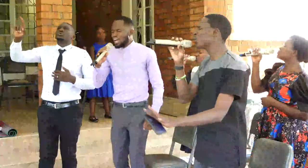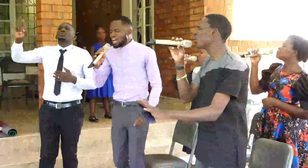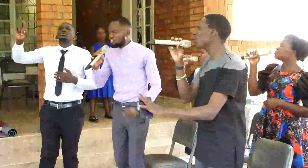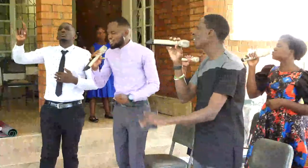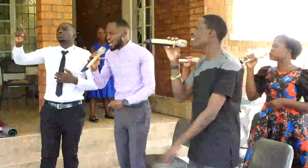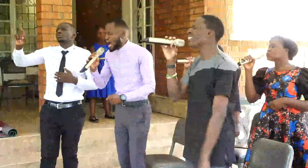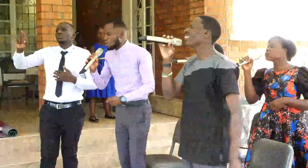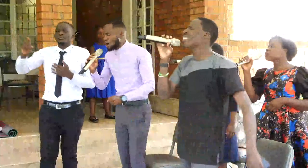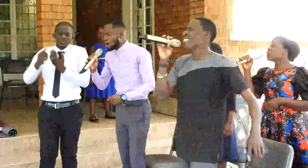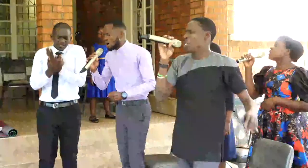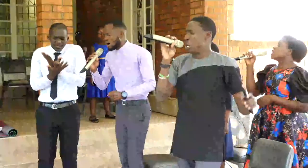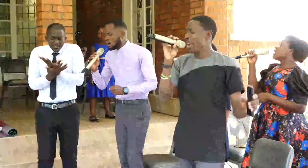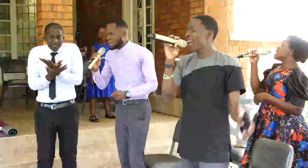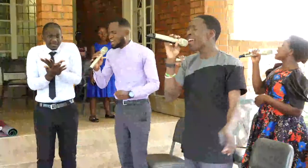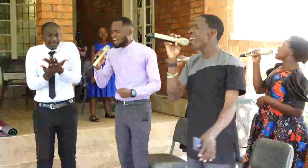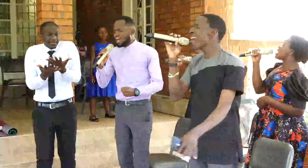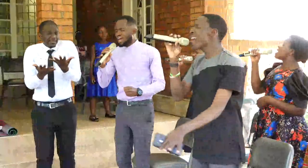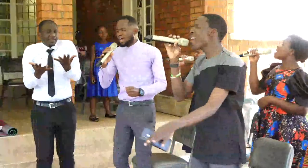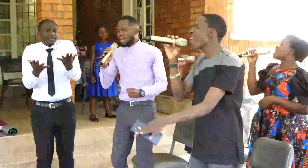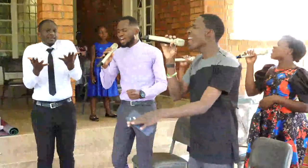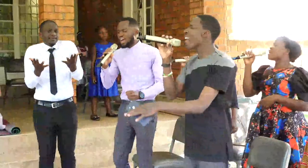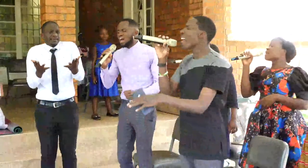need you. Every hour.